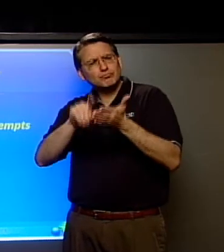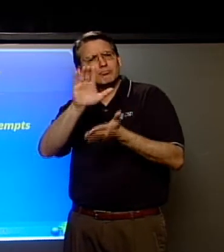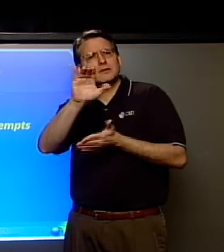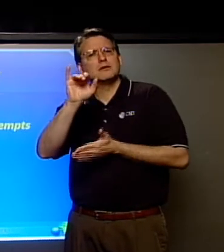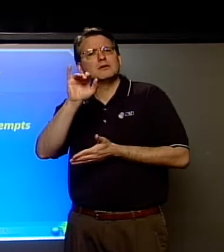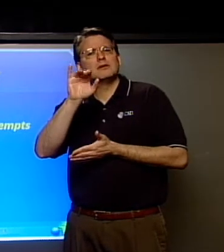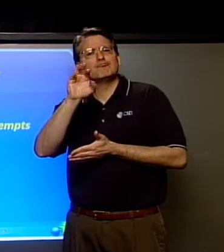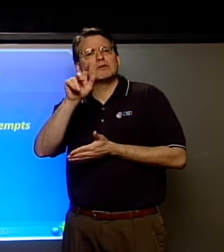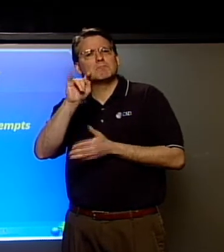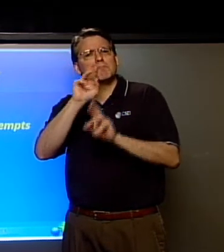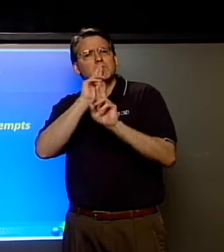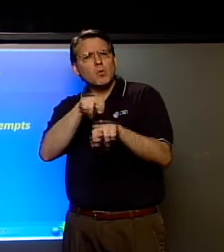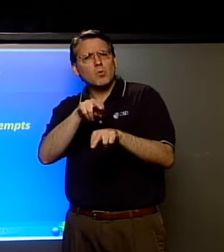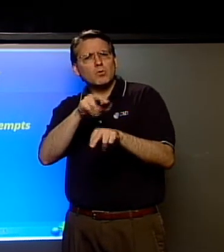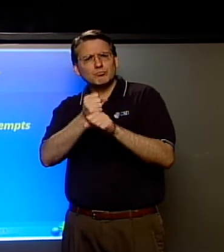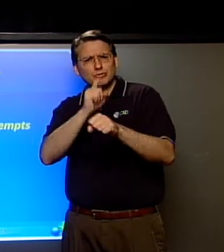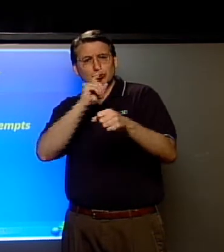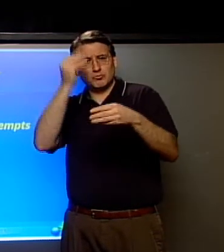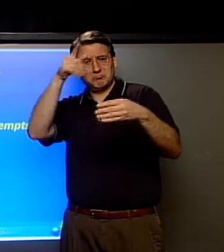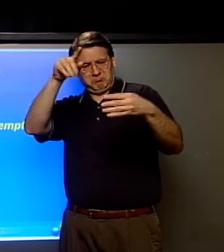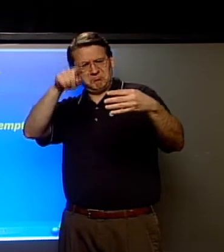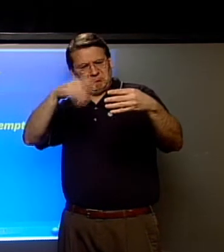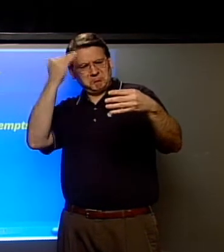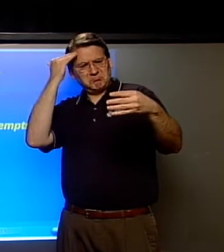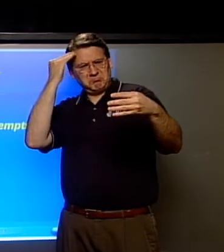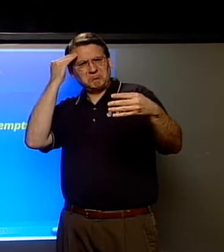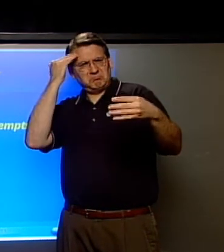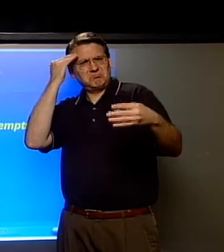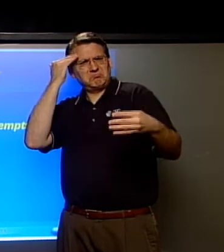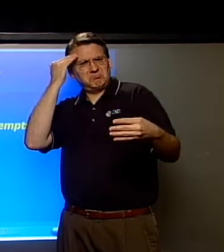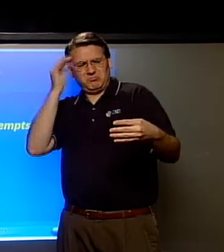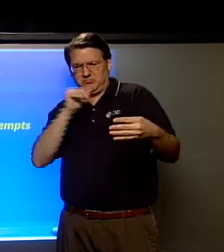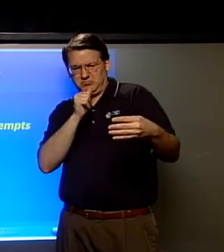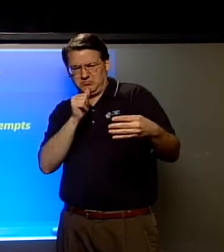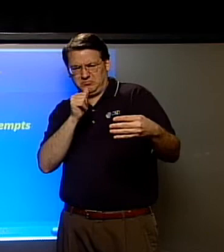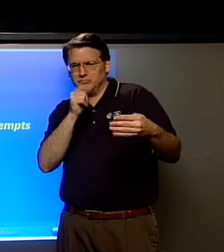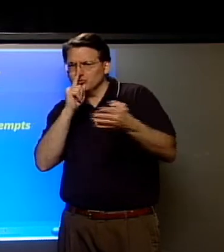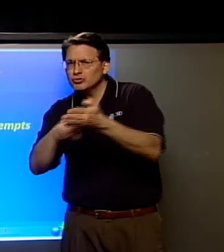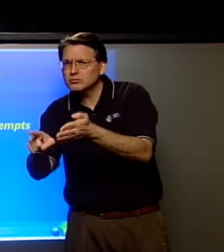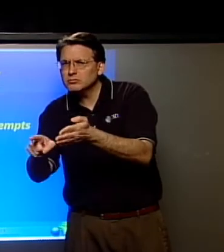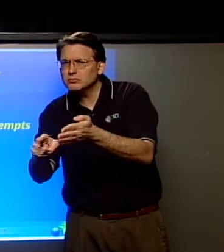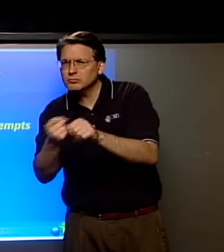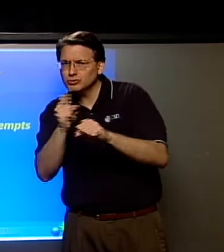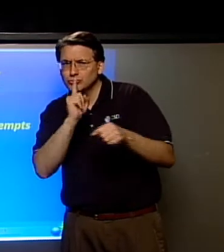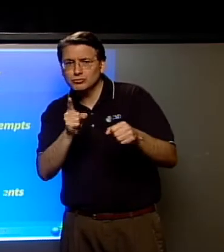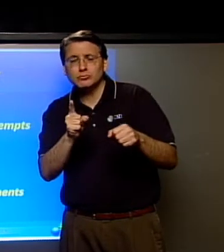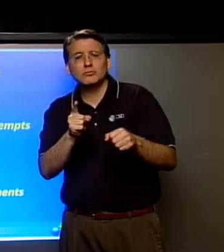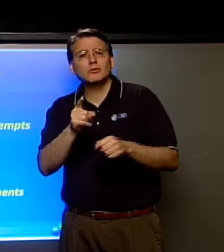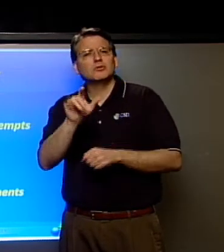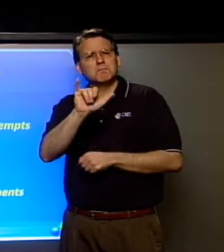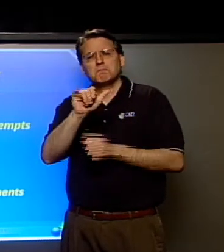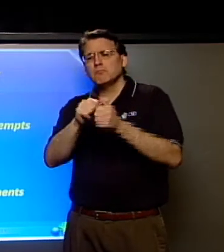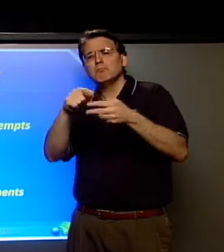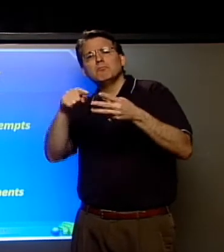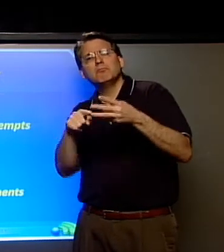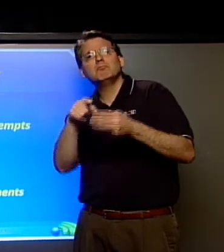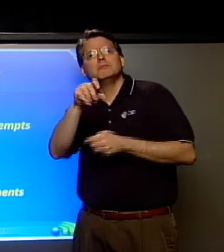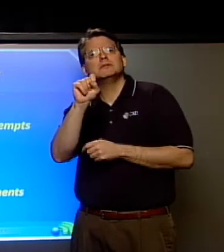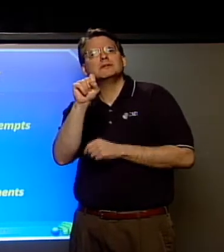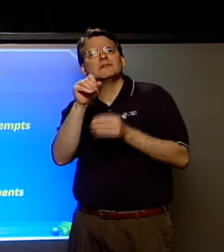Double check and do some research into the organizations or agencies that you're giving your information to. Also, inspect your